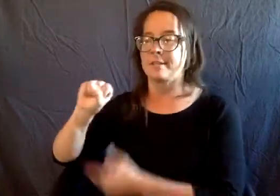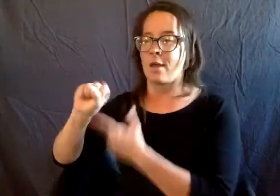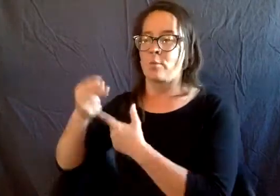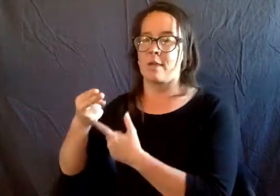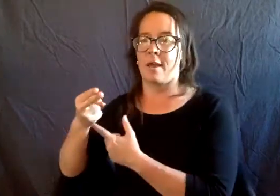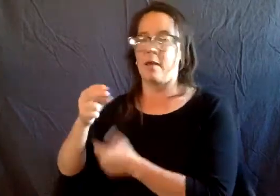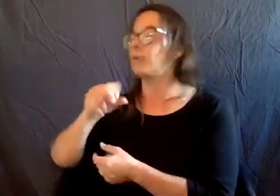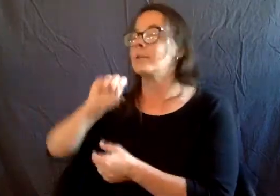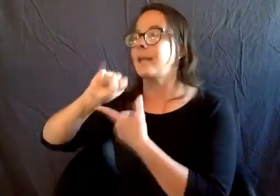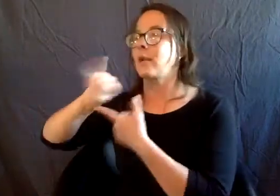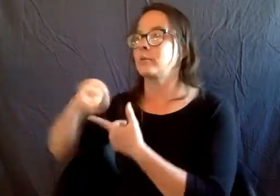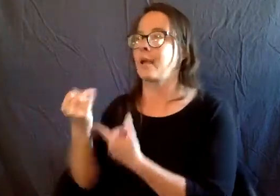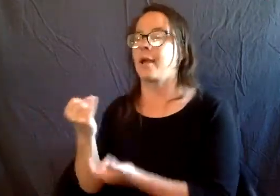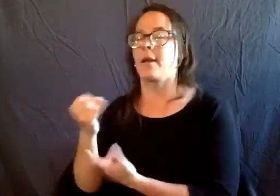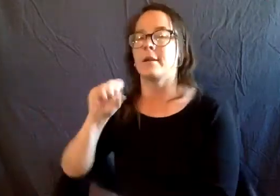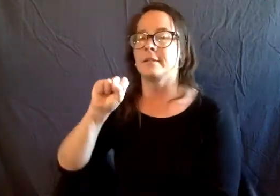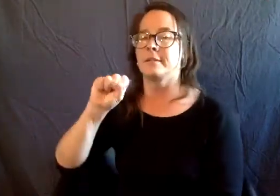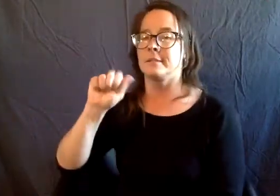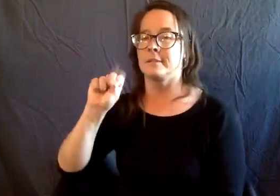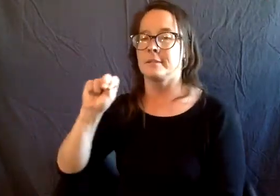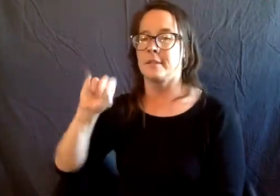last 5 years, I've probably moved